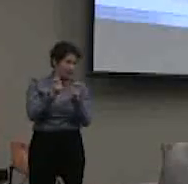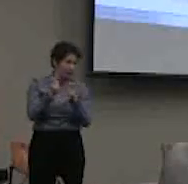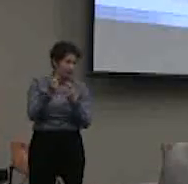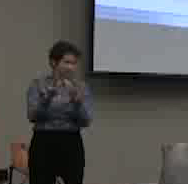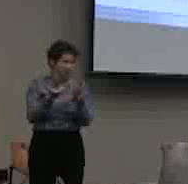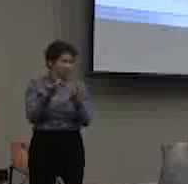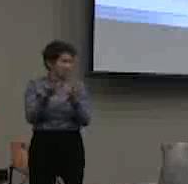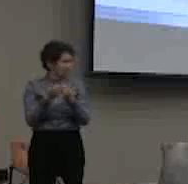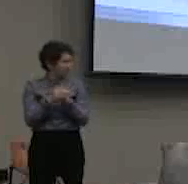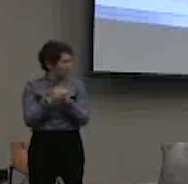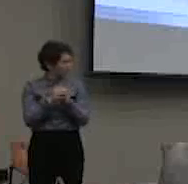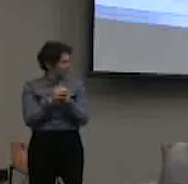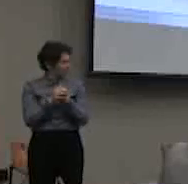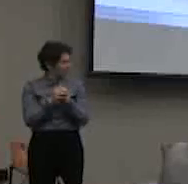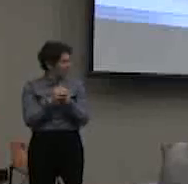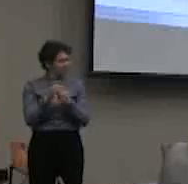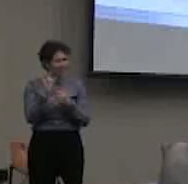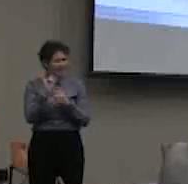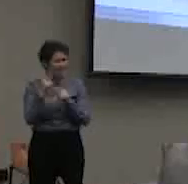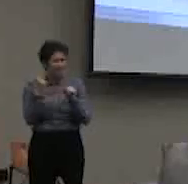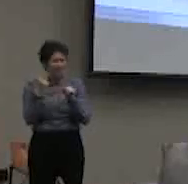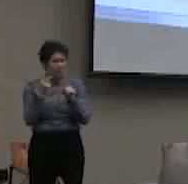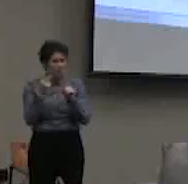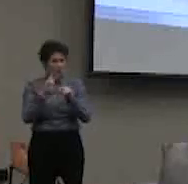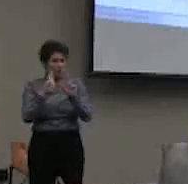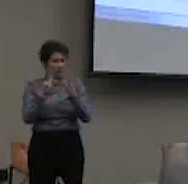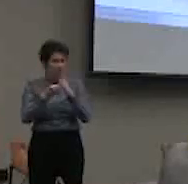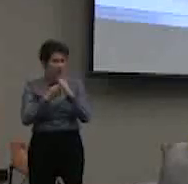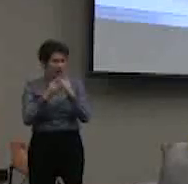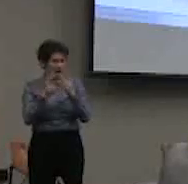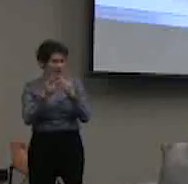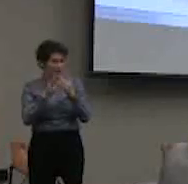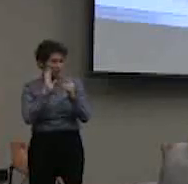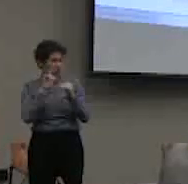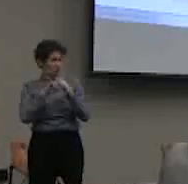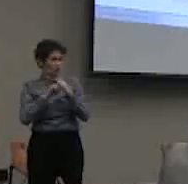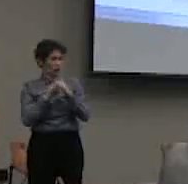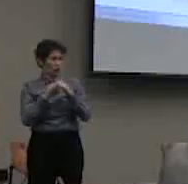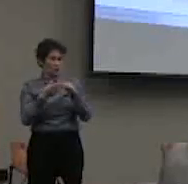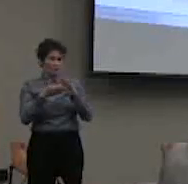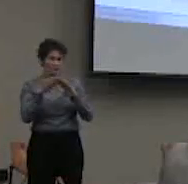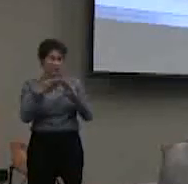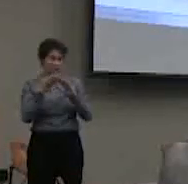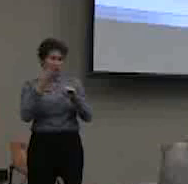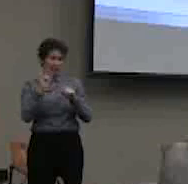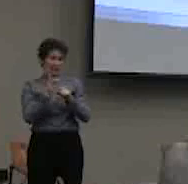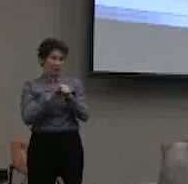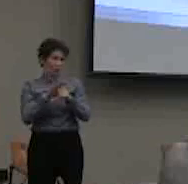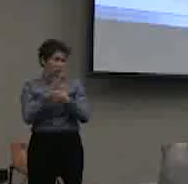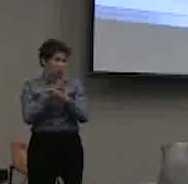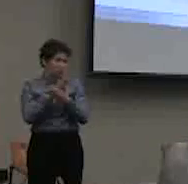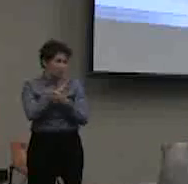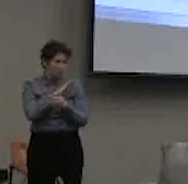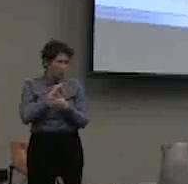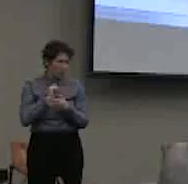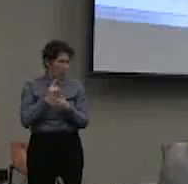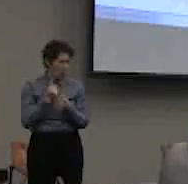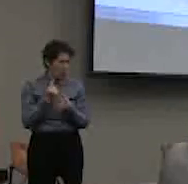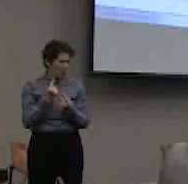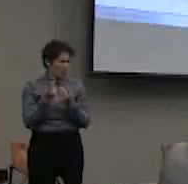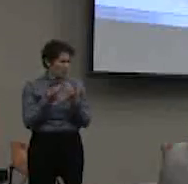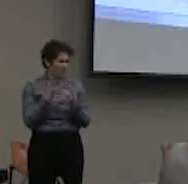And at some point, does the Ready Start Network start to function like a local school board, or is that not